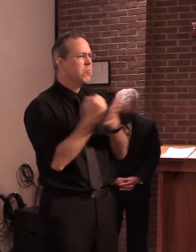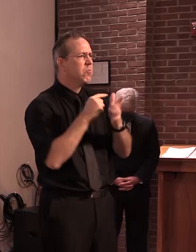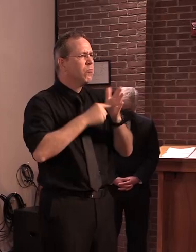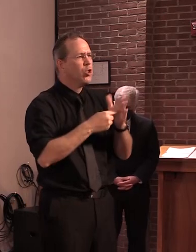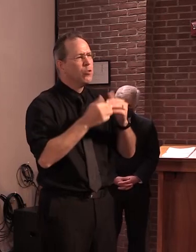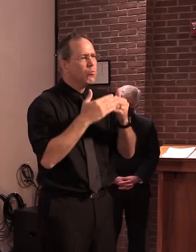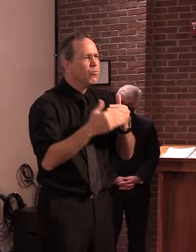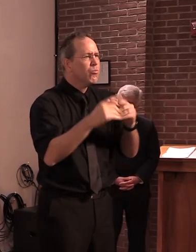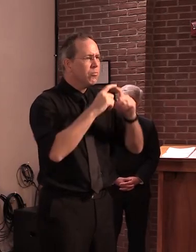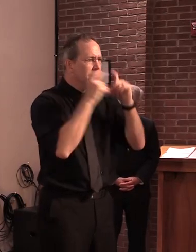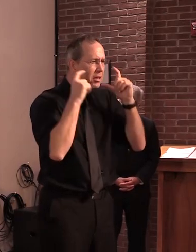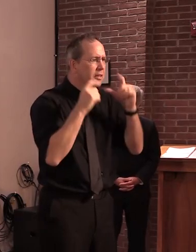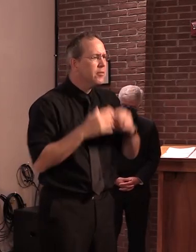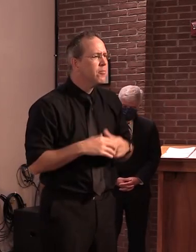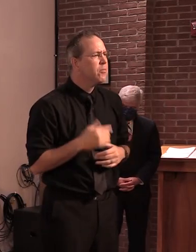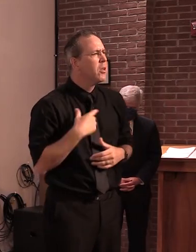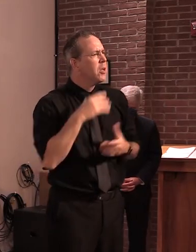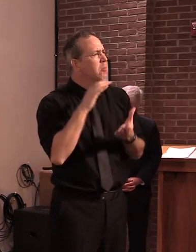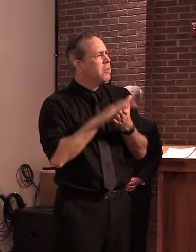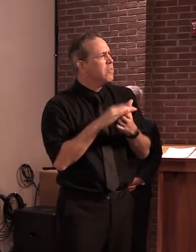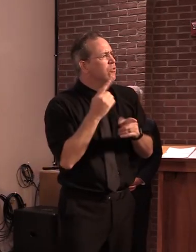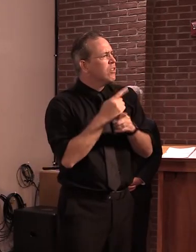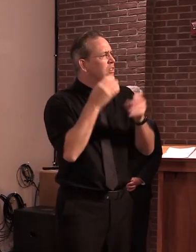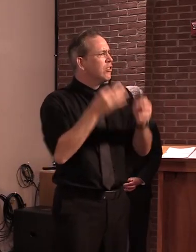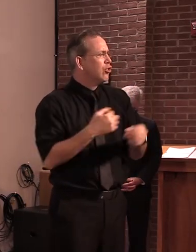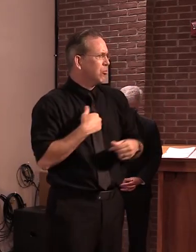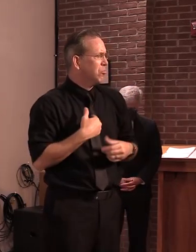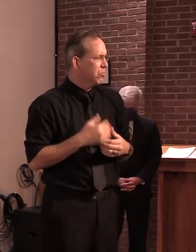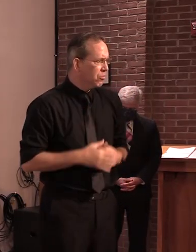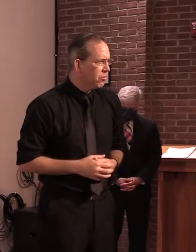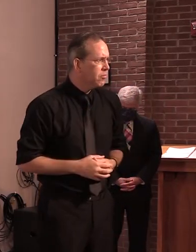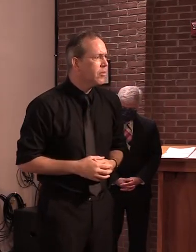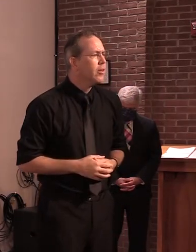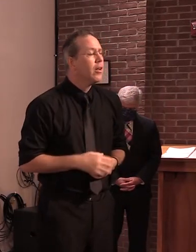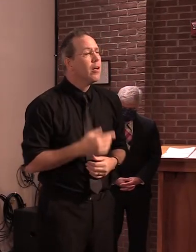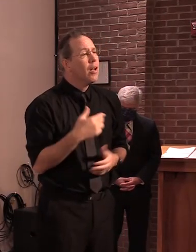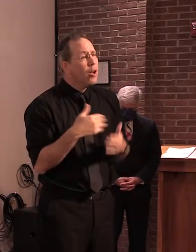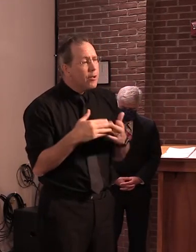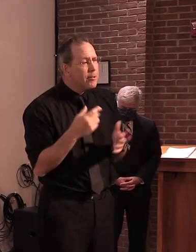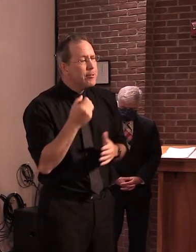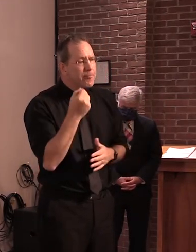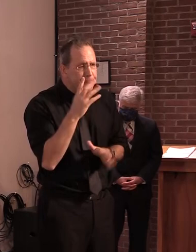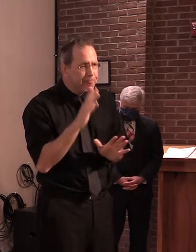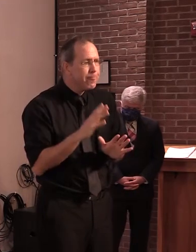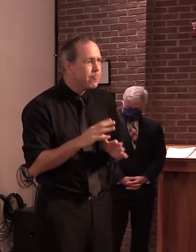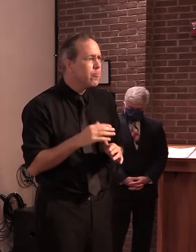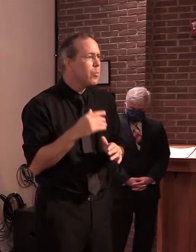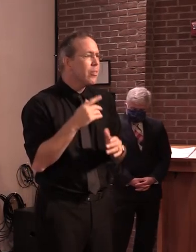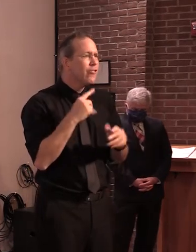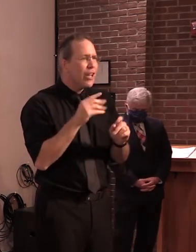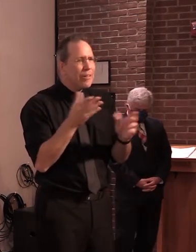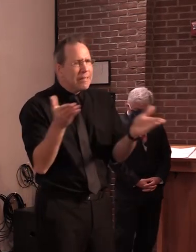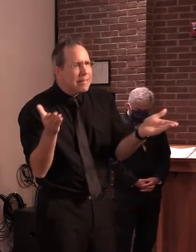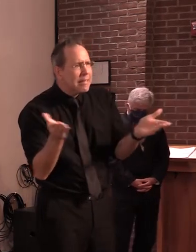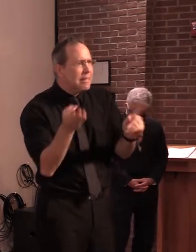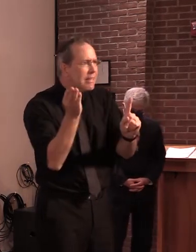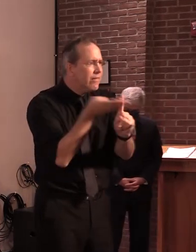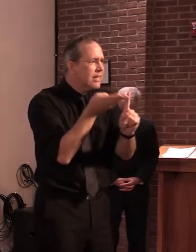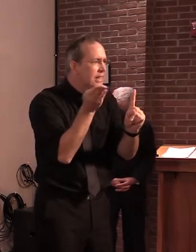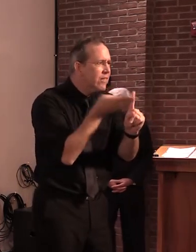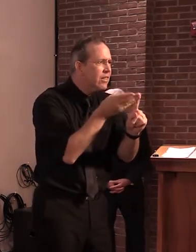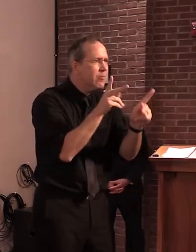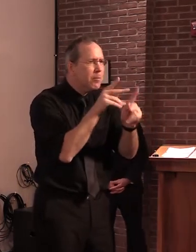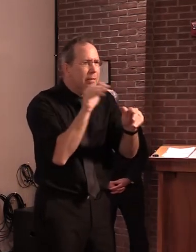was the right thing to do. However, compliance, getting to compliance and not, you